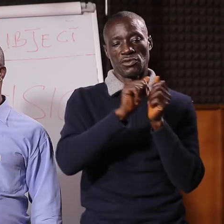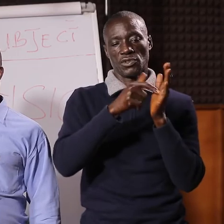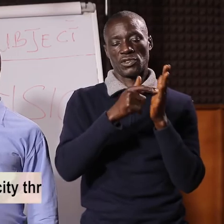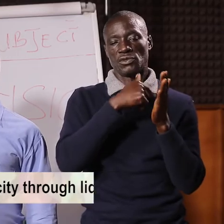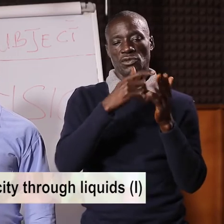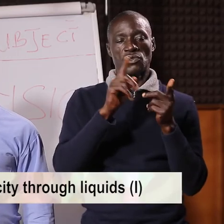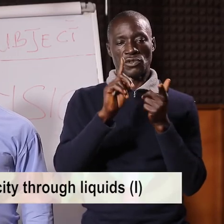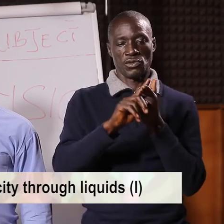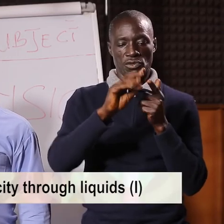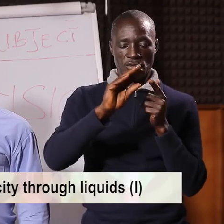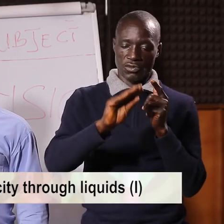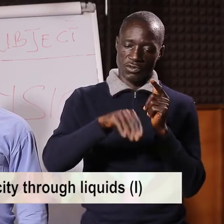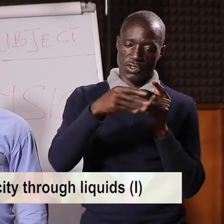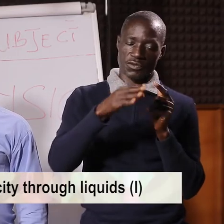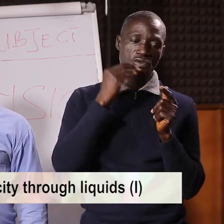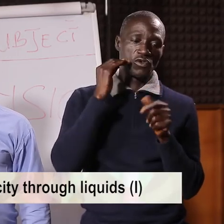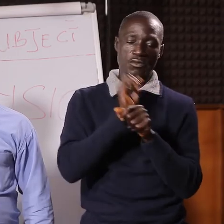we want to,